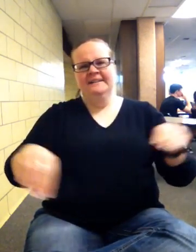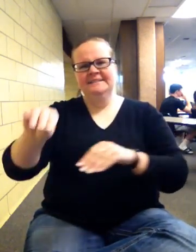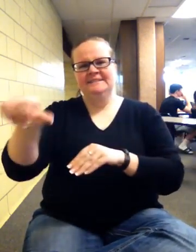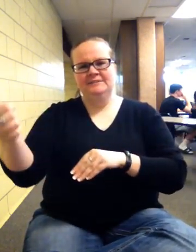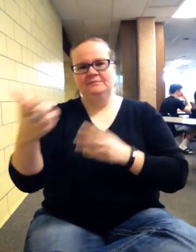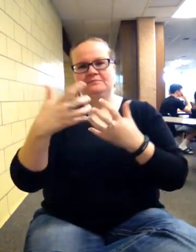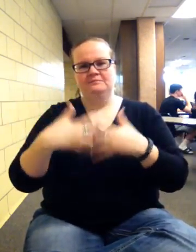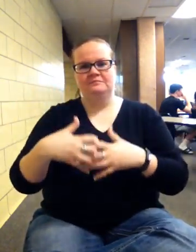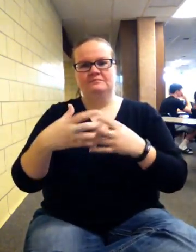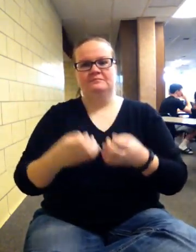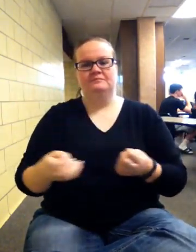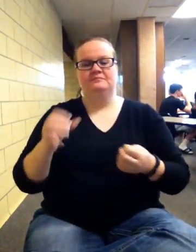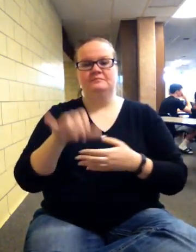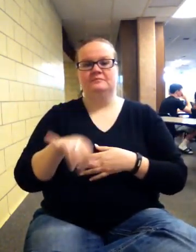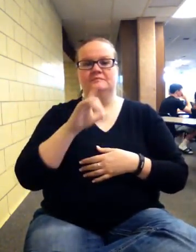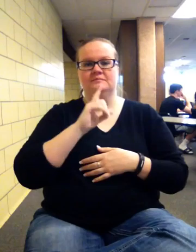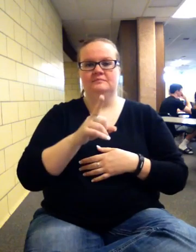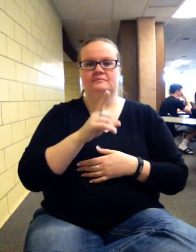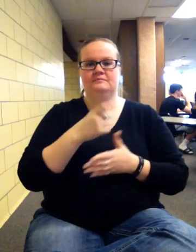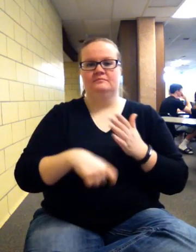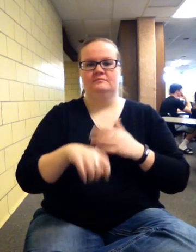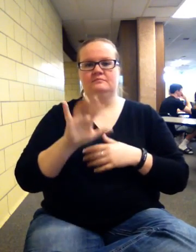all of that is going into the cost of that asset for the company.